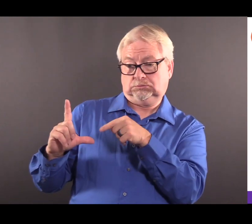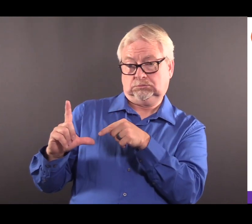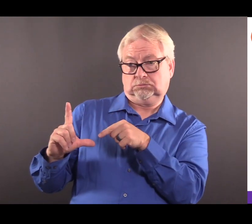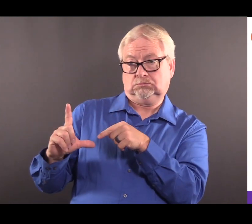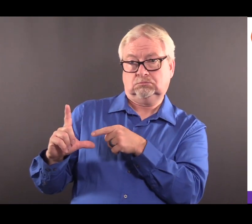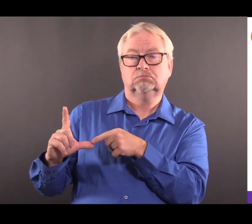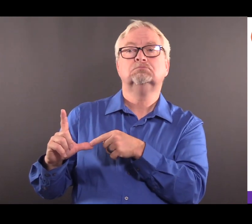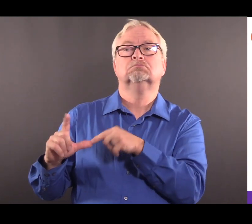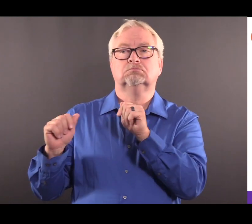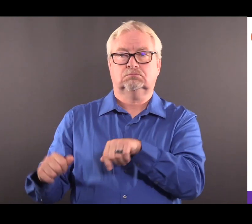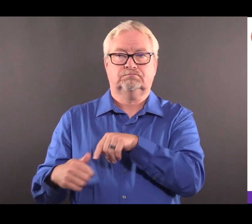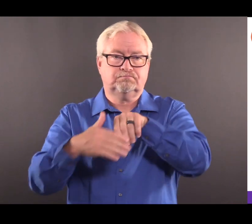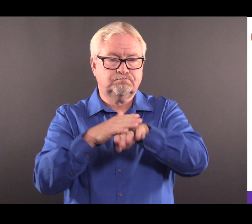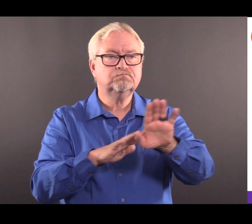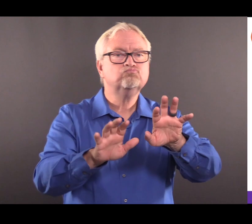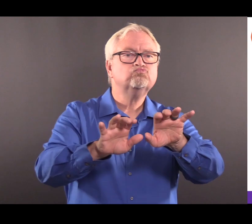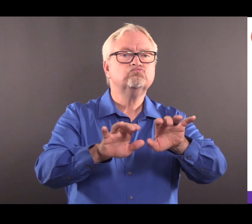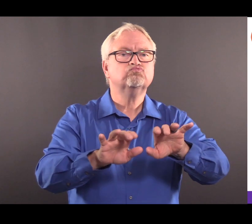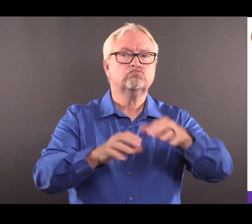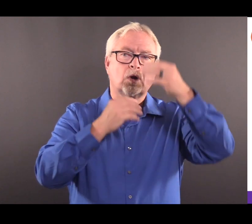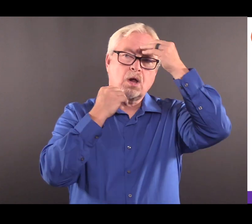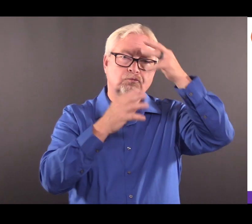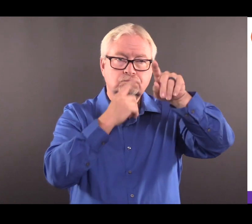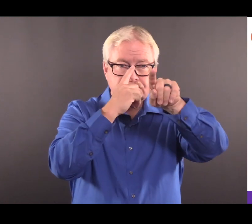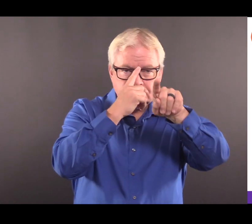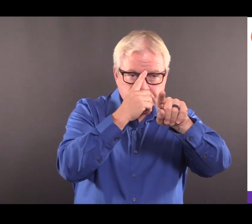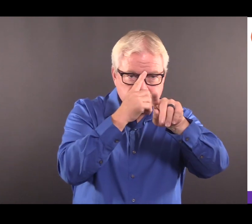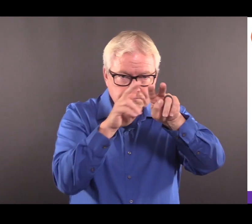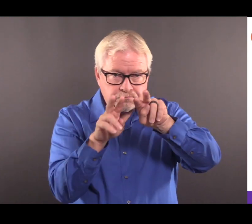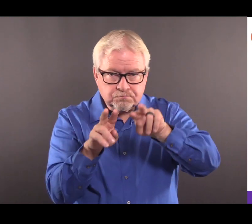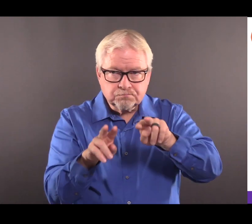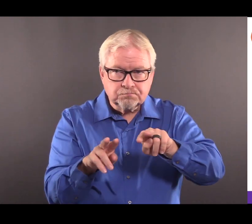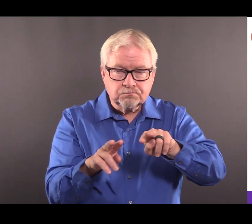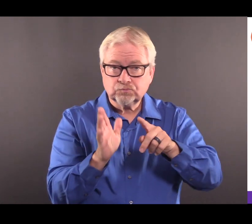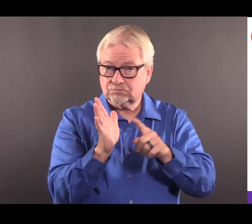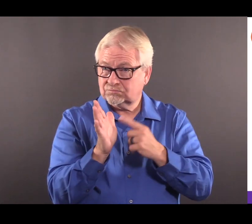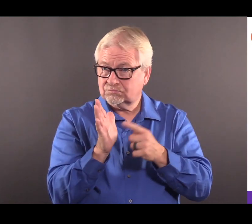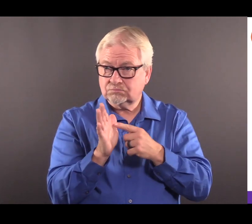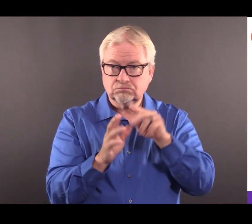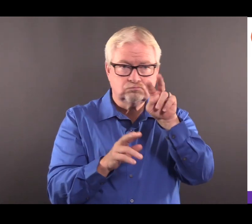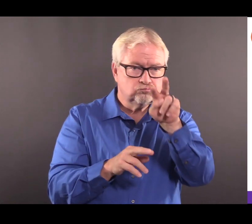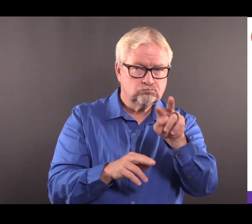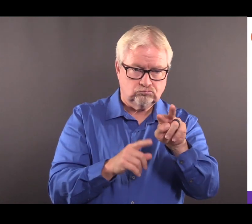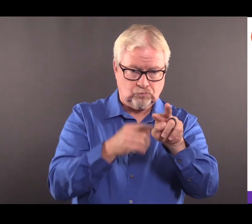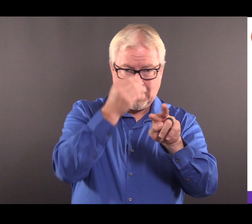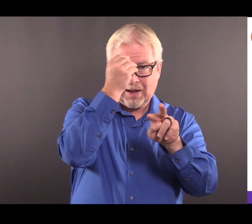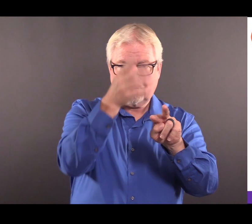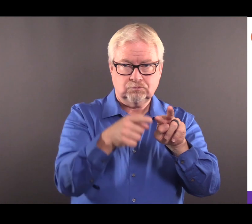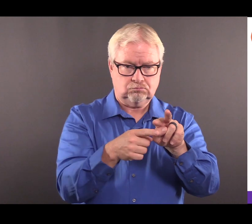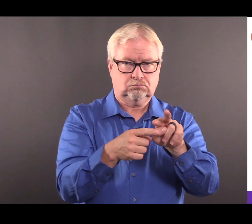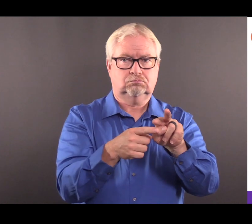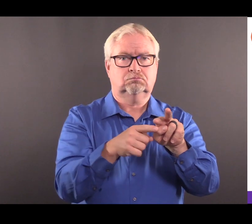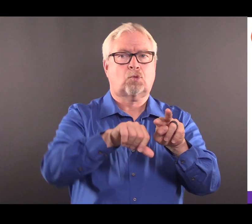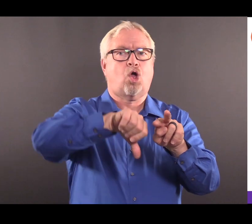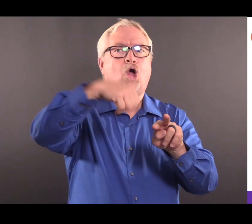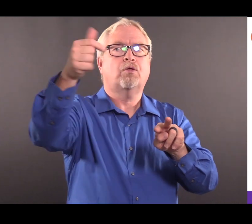HMIS, once they have a license, they can enter information, view that information,